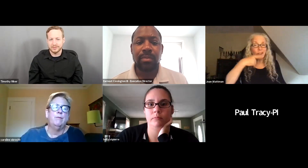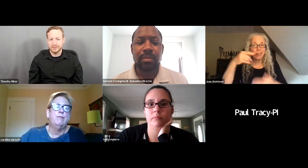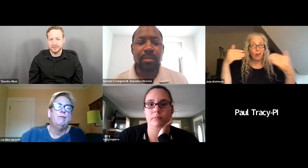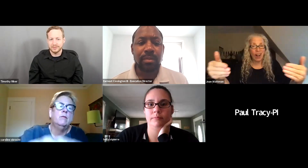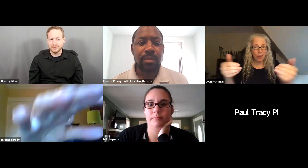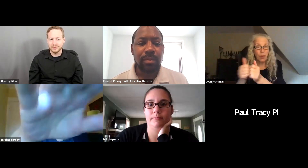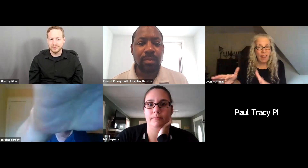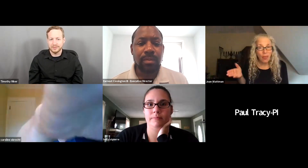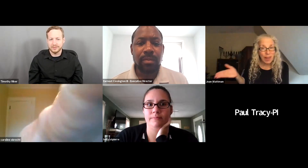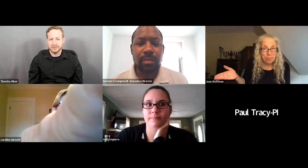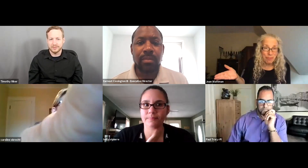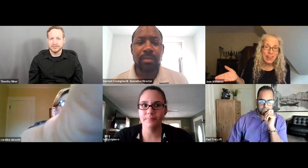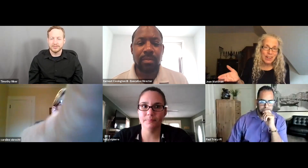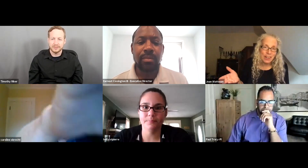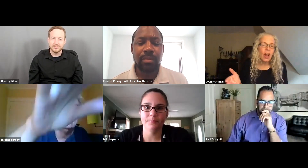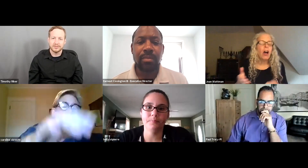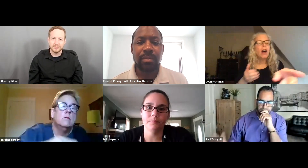Thank you.